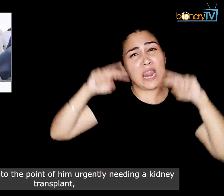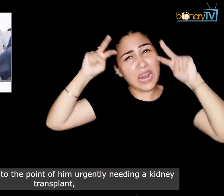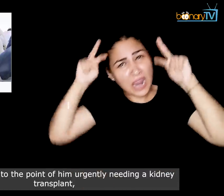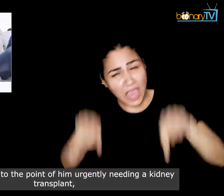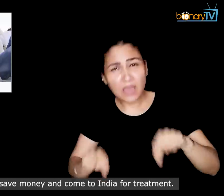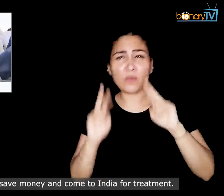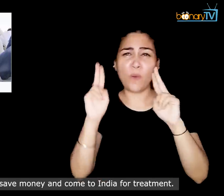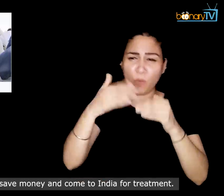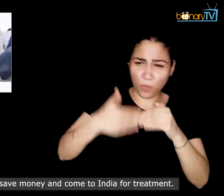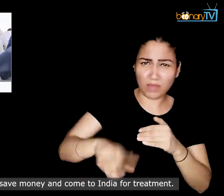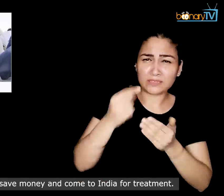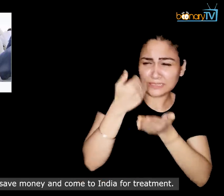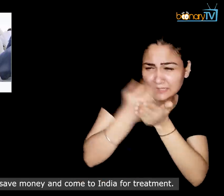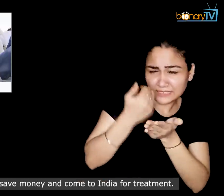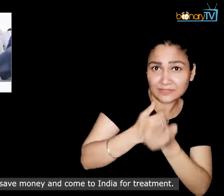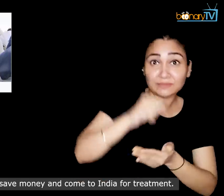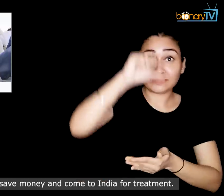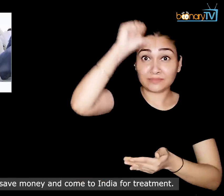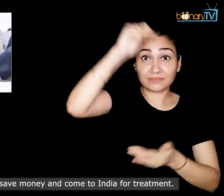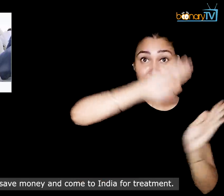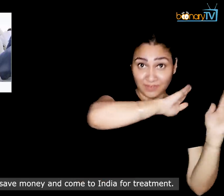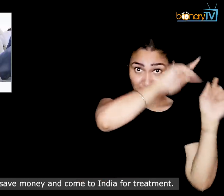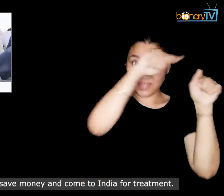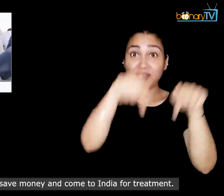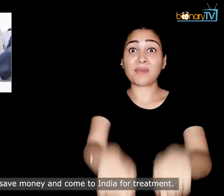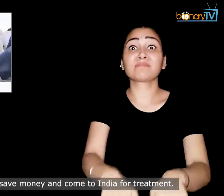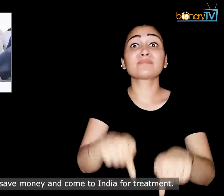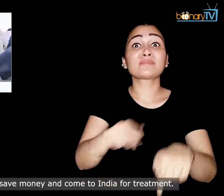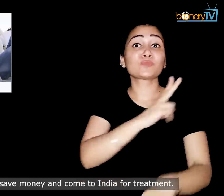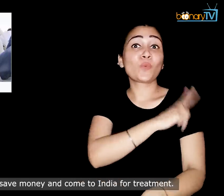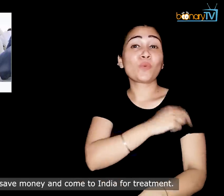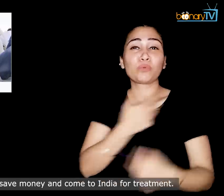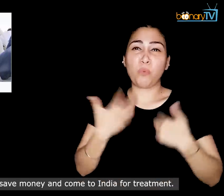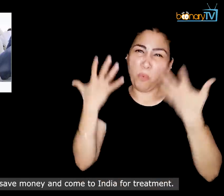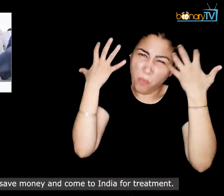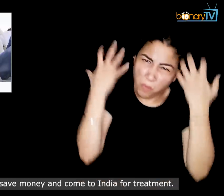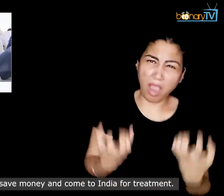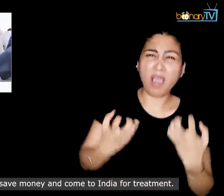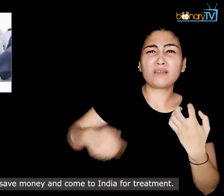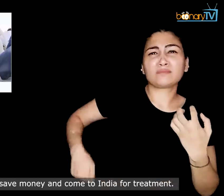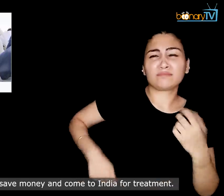And he hopes to save money and come to India for treatment.